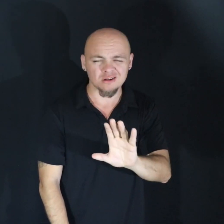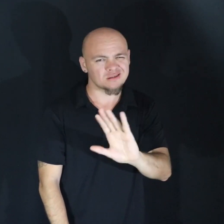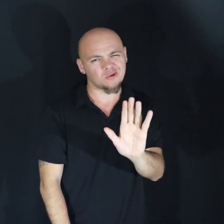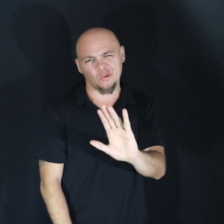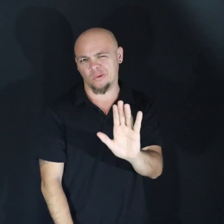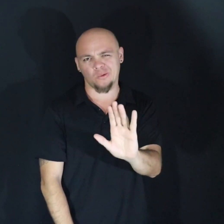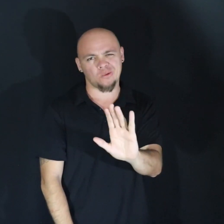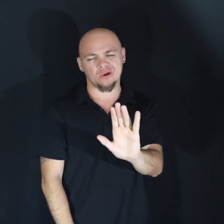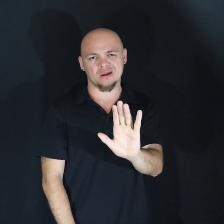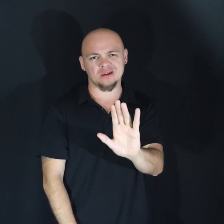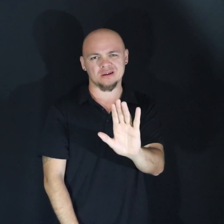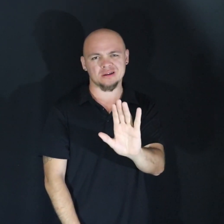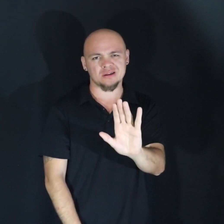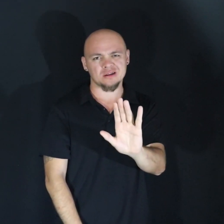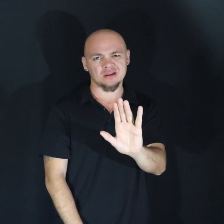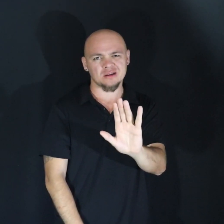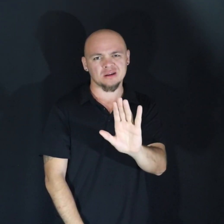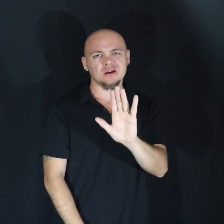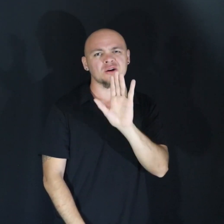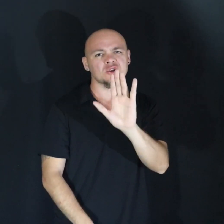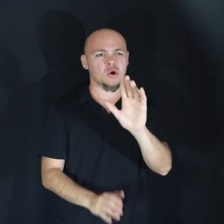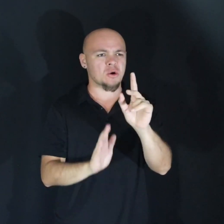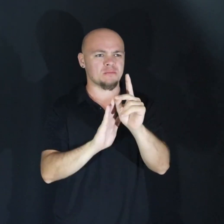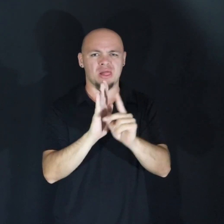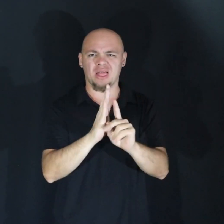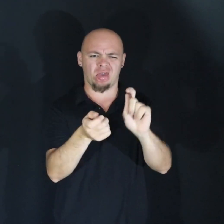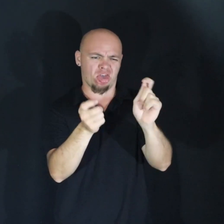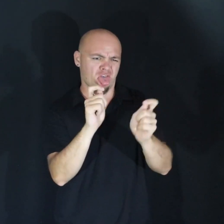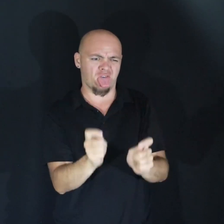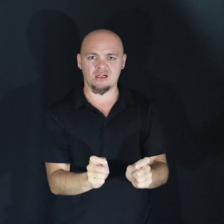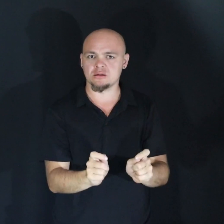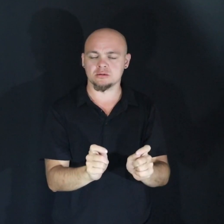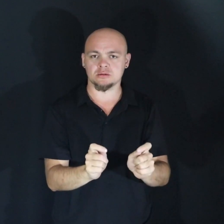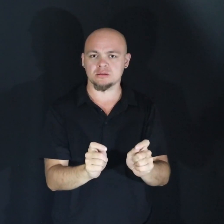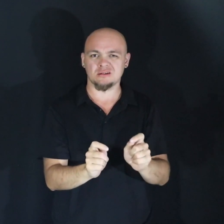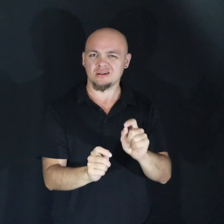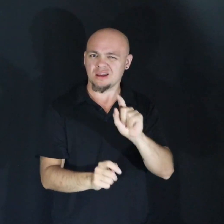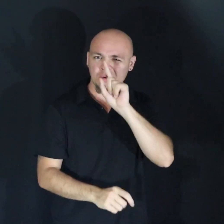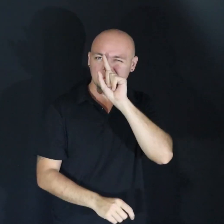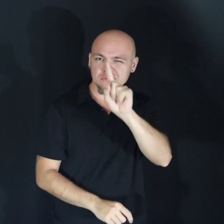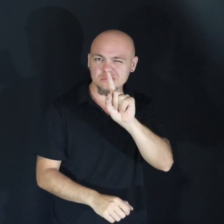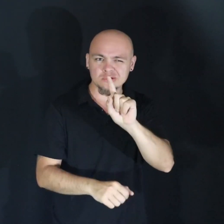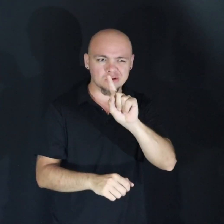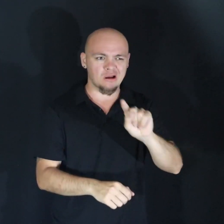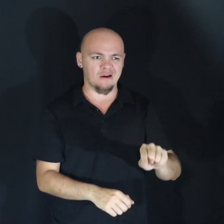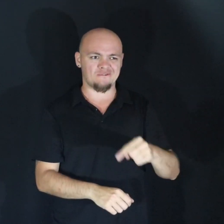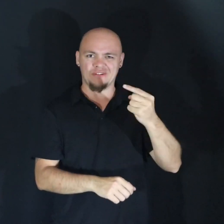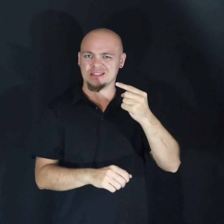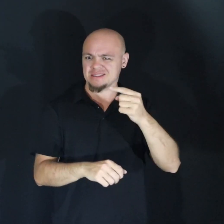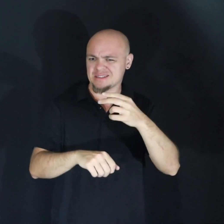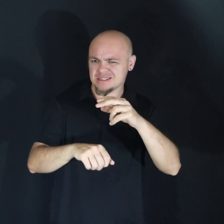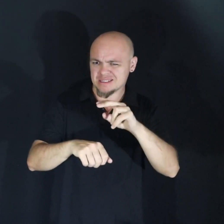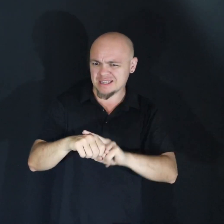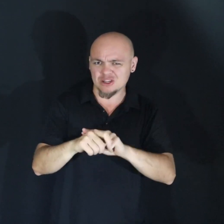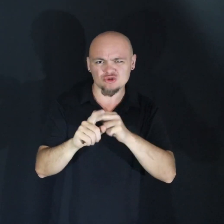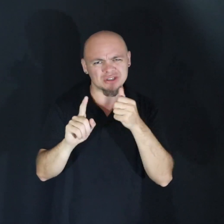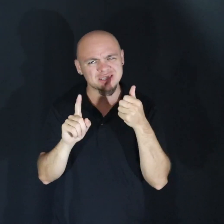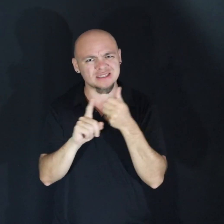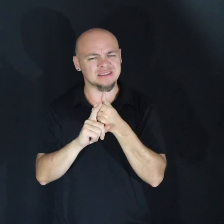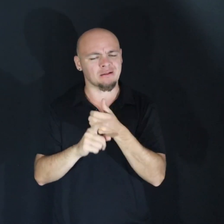No. Irregular are your policies. An offense to nature itself.